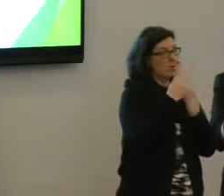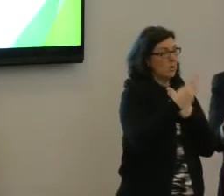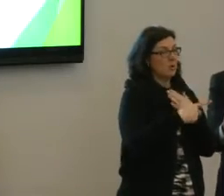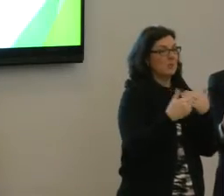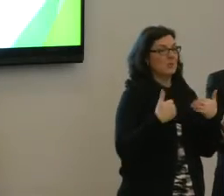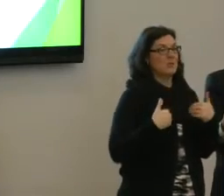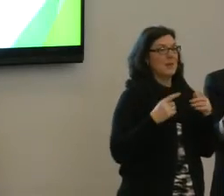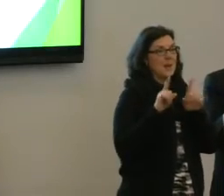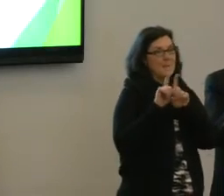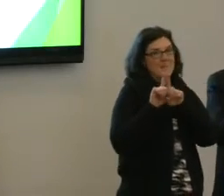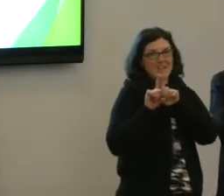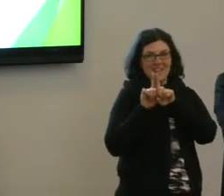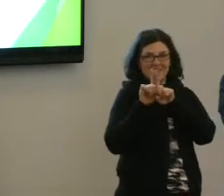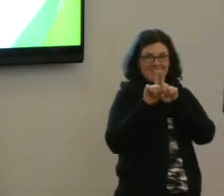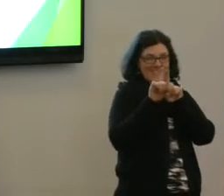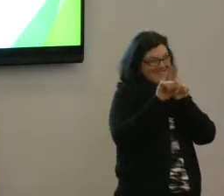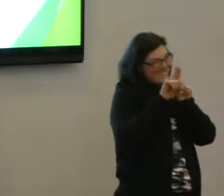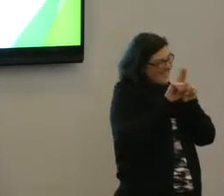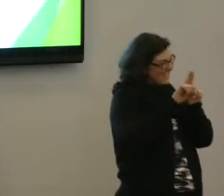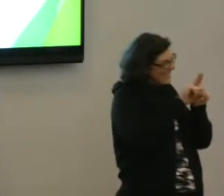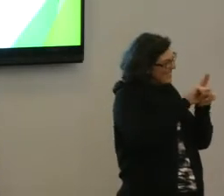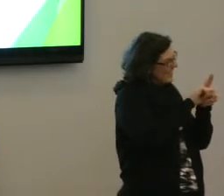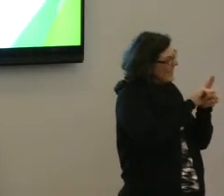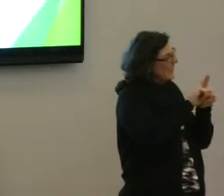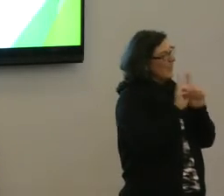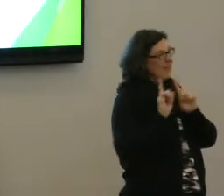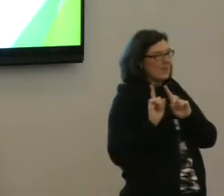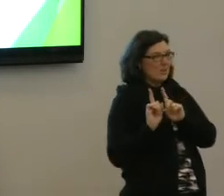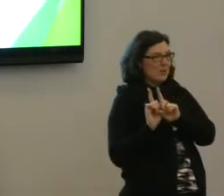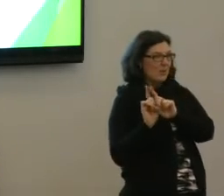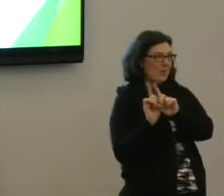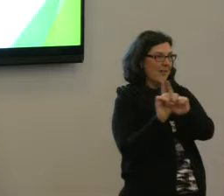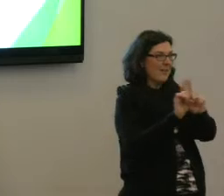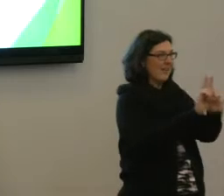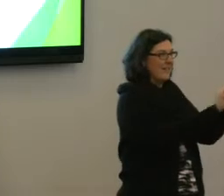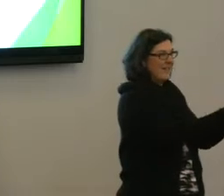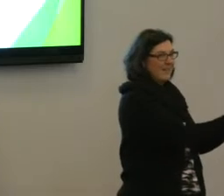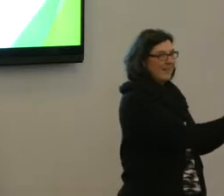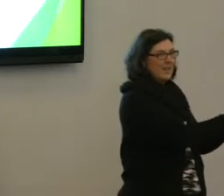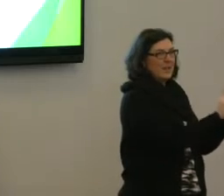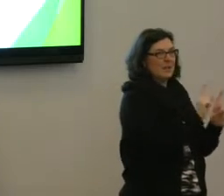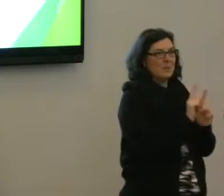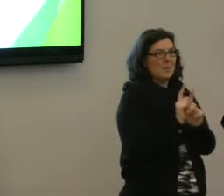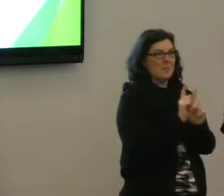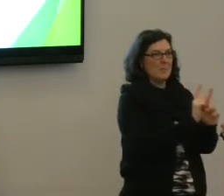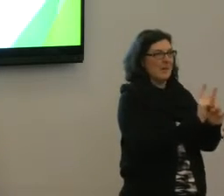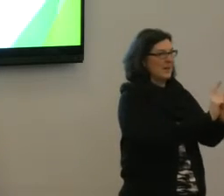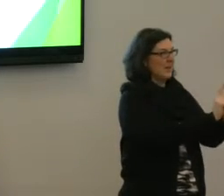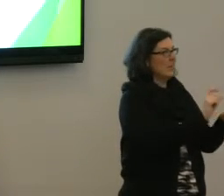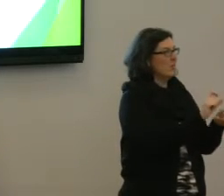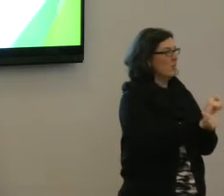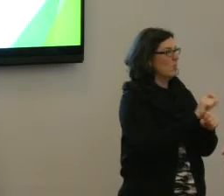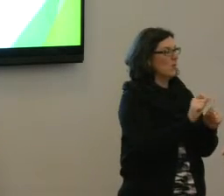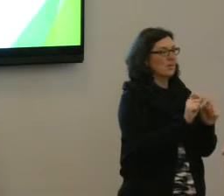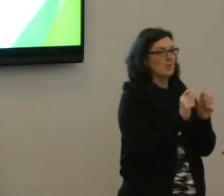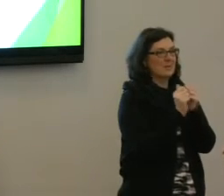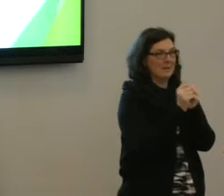get a buddy and go with them to Sunday school and be their buddy and be the one who works along with